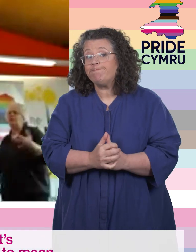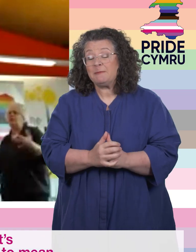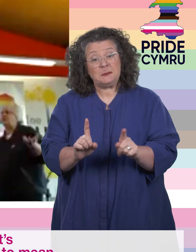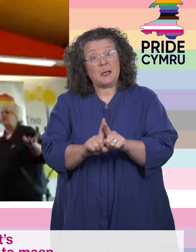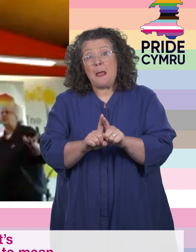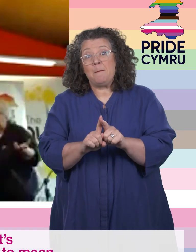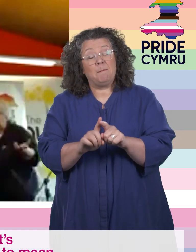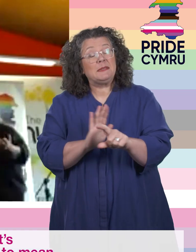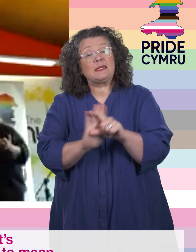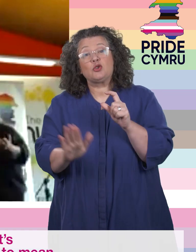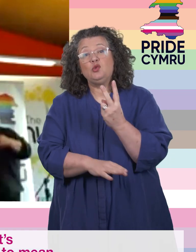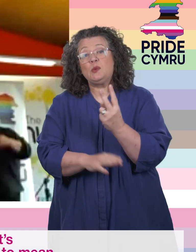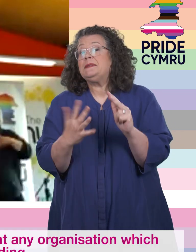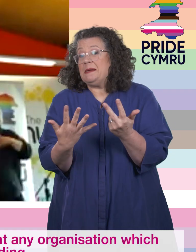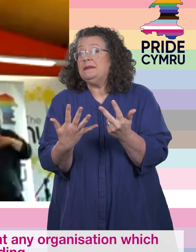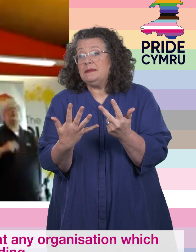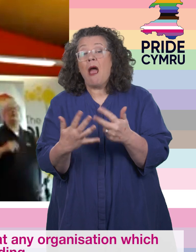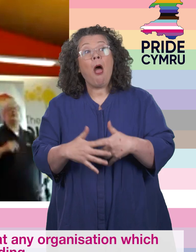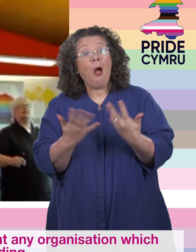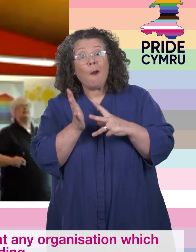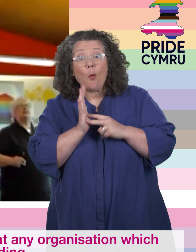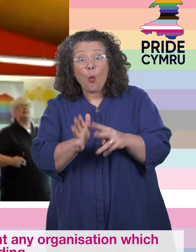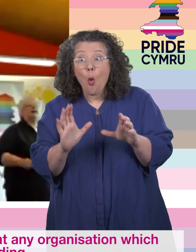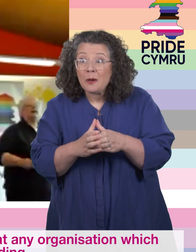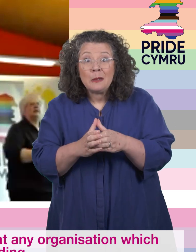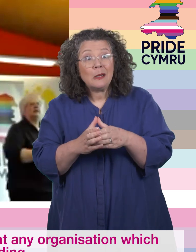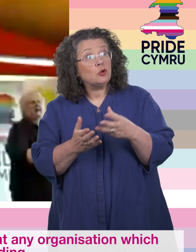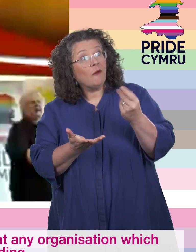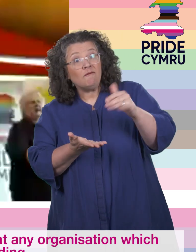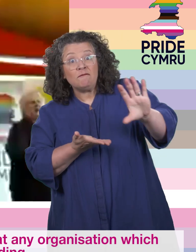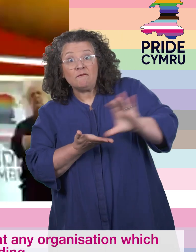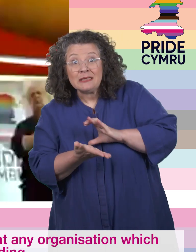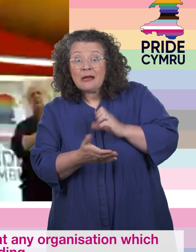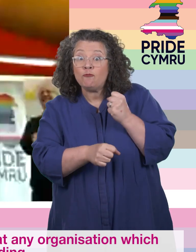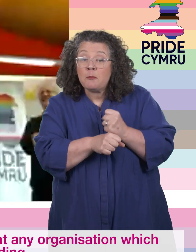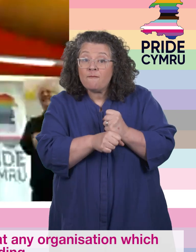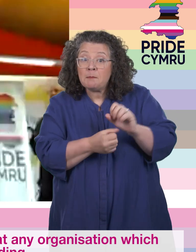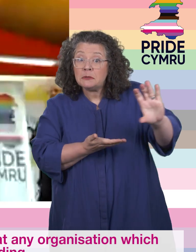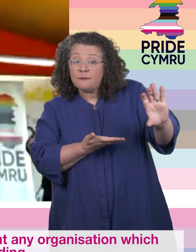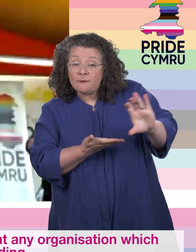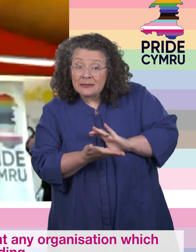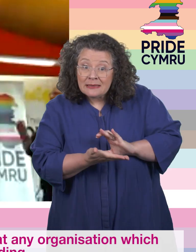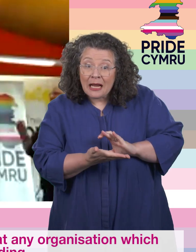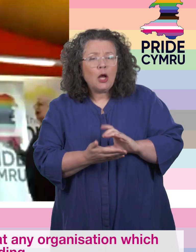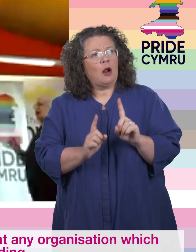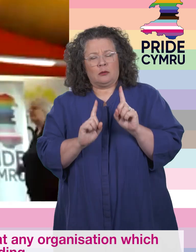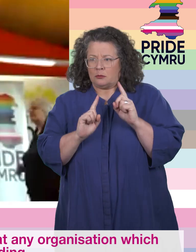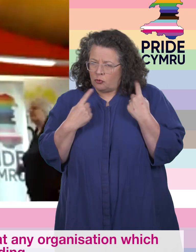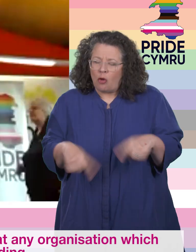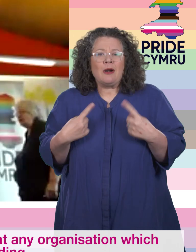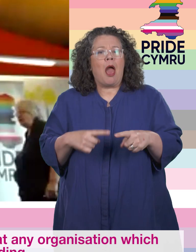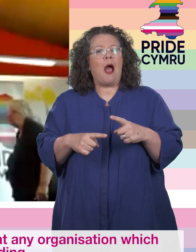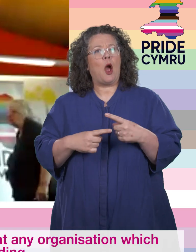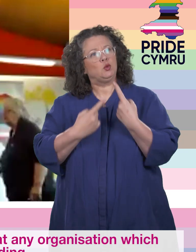well, it's anything we want it to mean. And the same with Section 28. It says that any organisation which receives